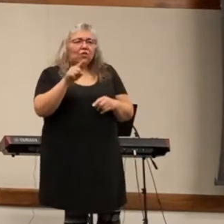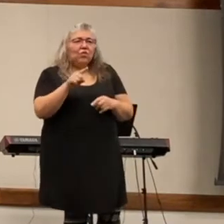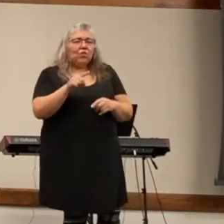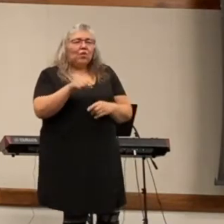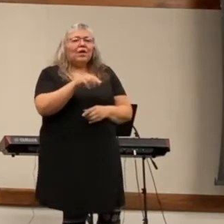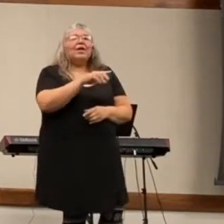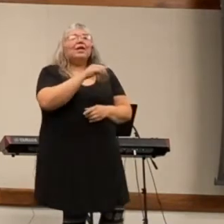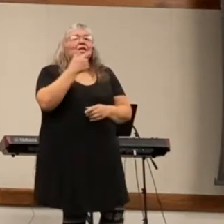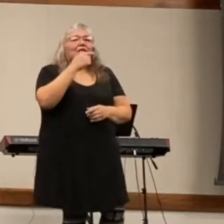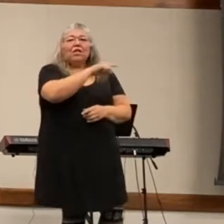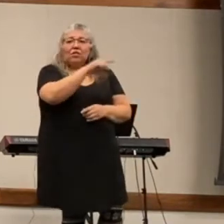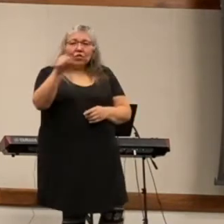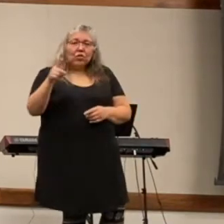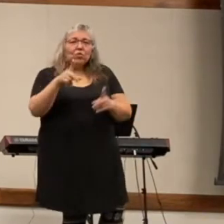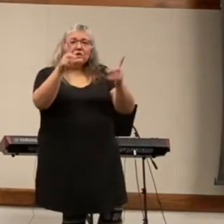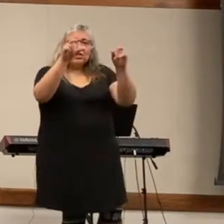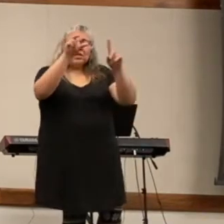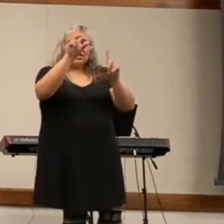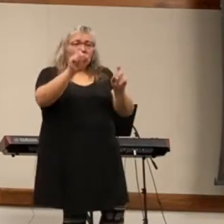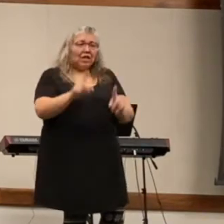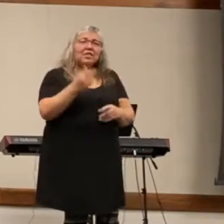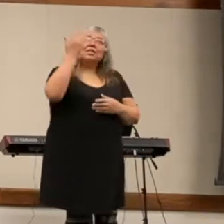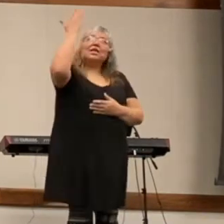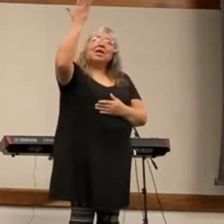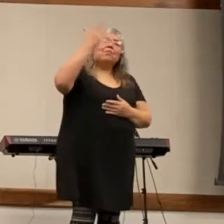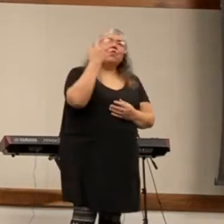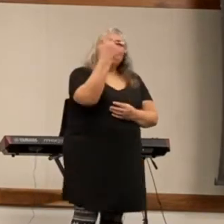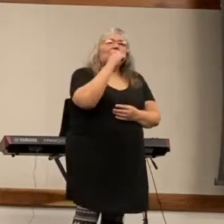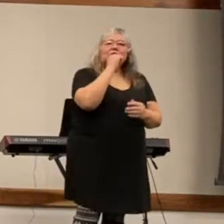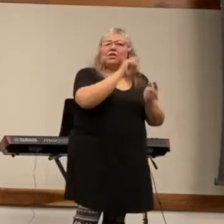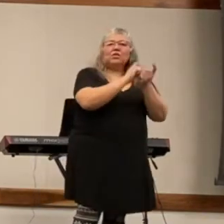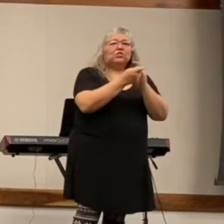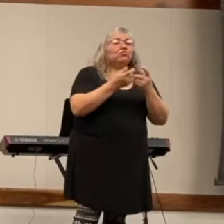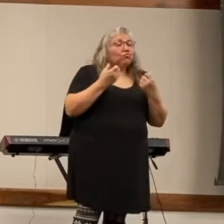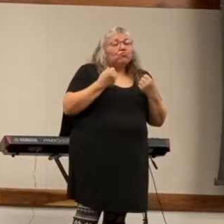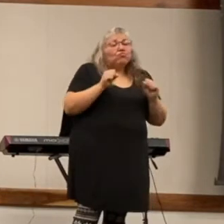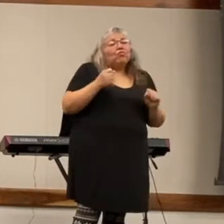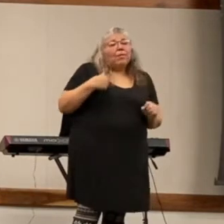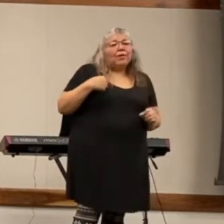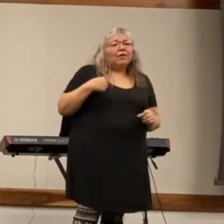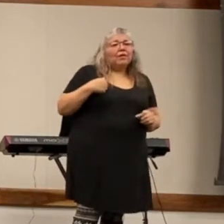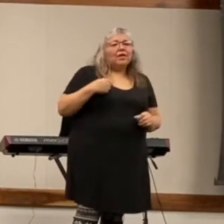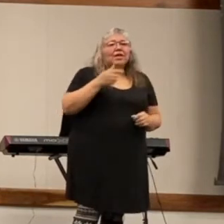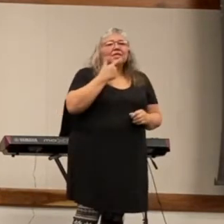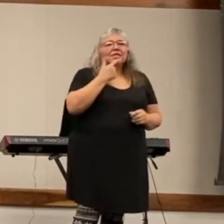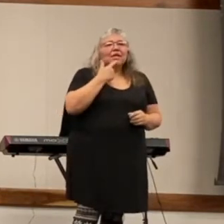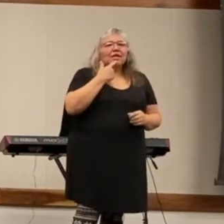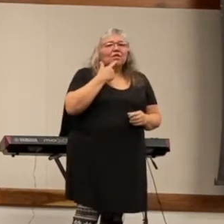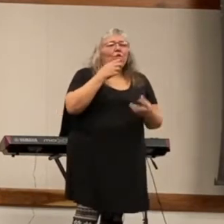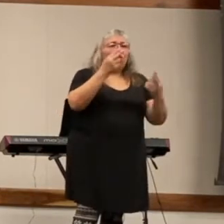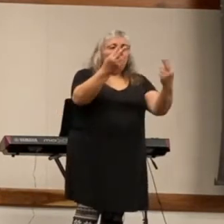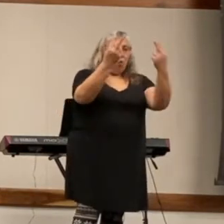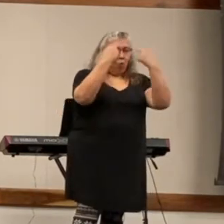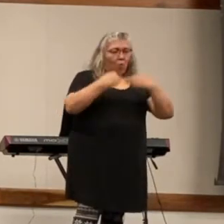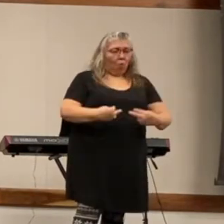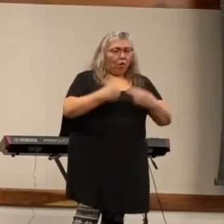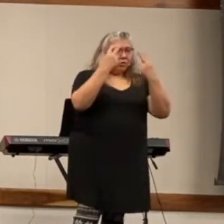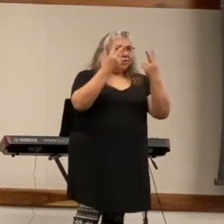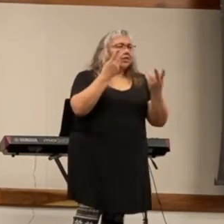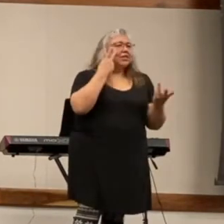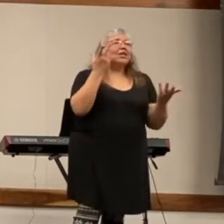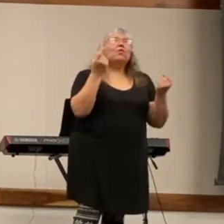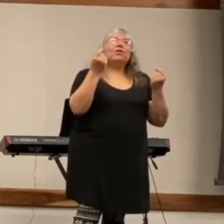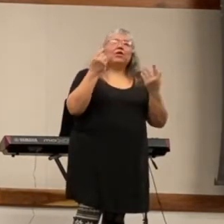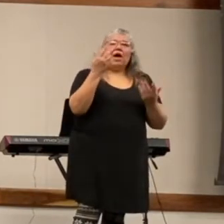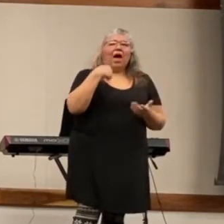He's telling you, the one who does not change, he says, try me. He says, watch me. See what I do.